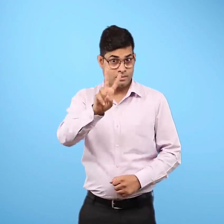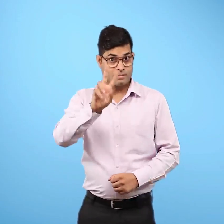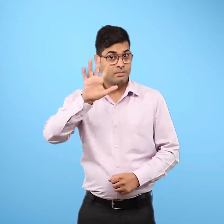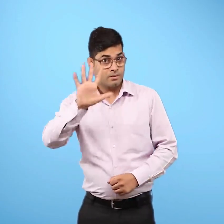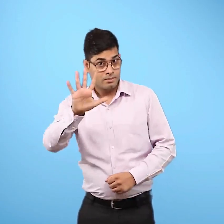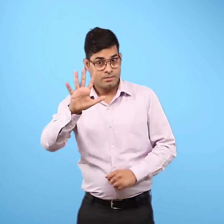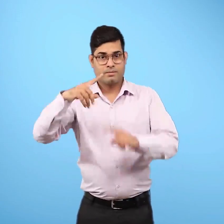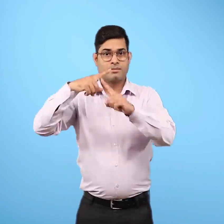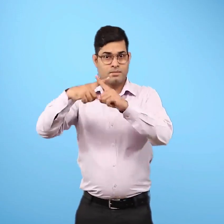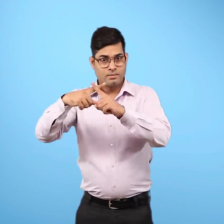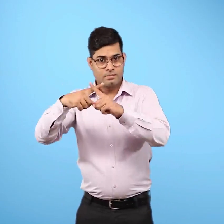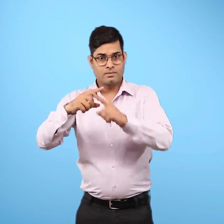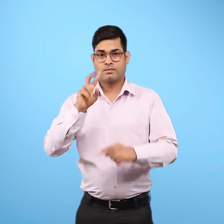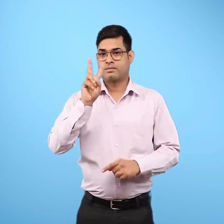225 multiplied by 22.